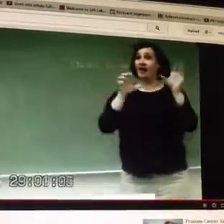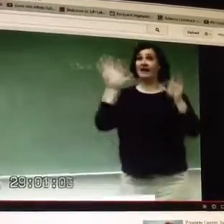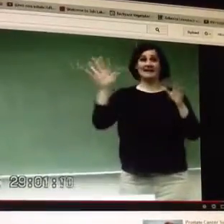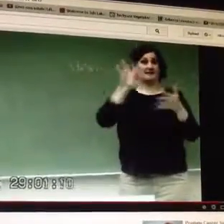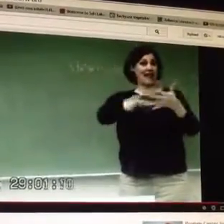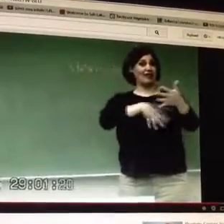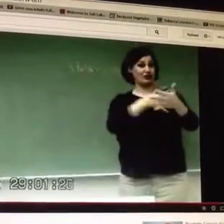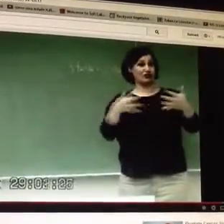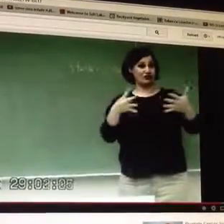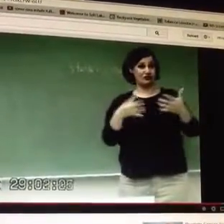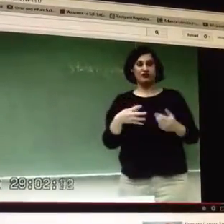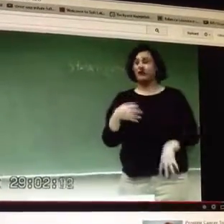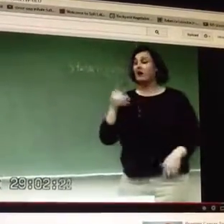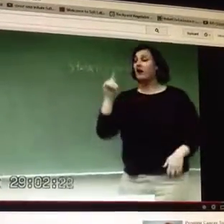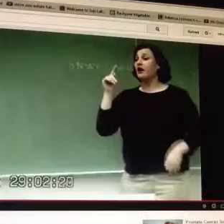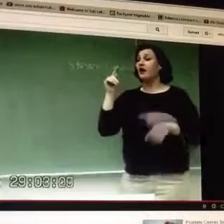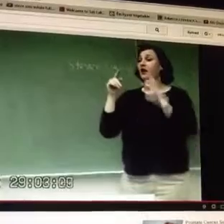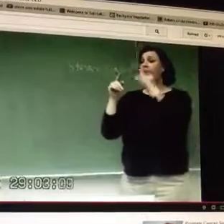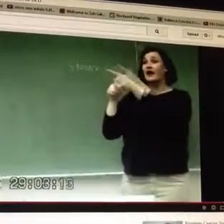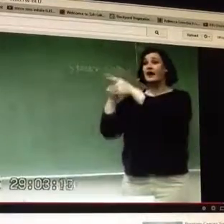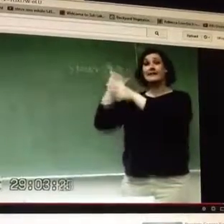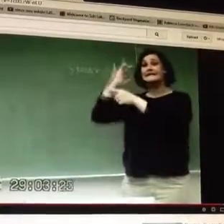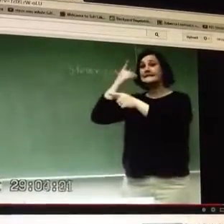So that you know what you need, your schedule is for work.